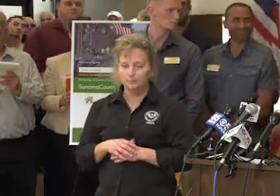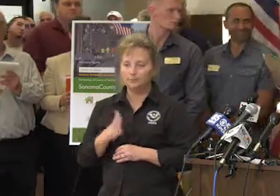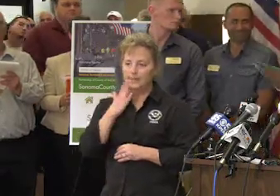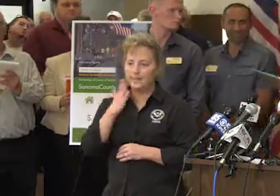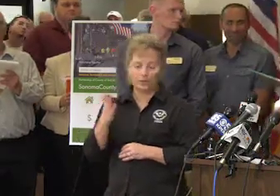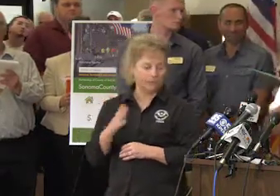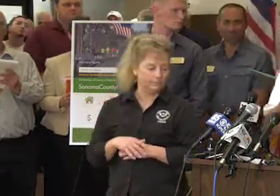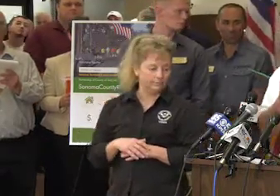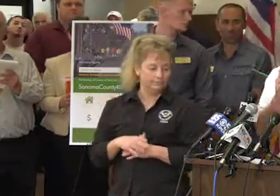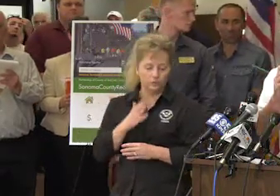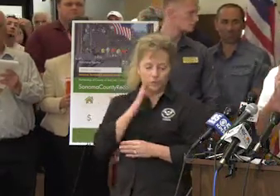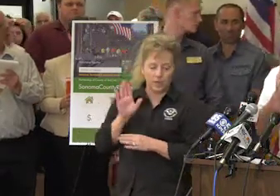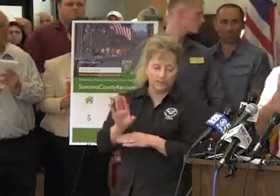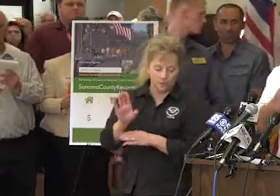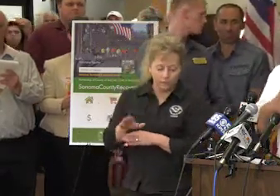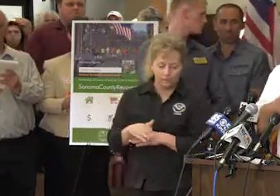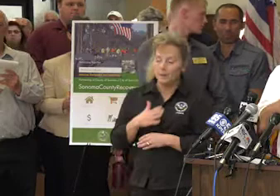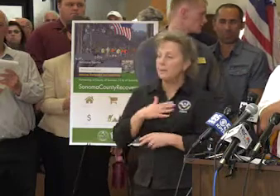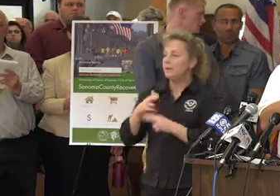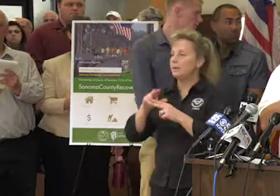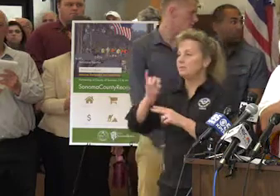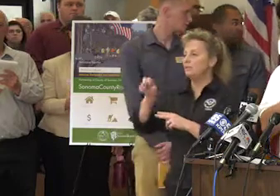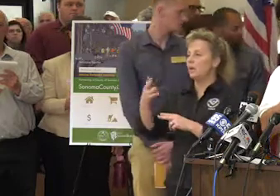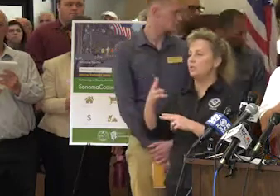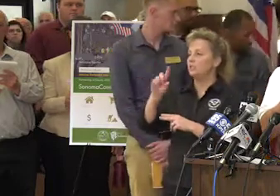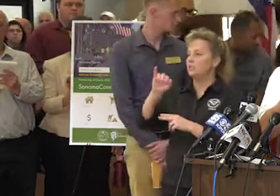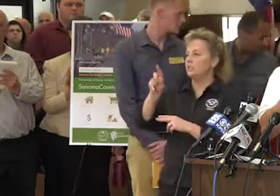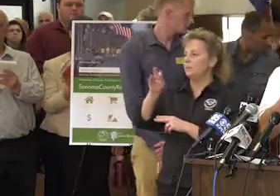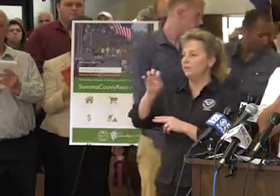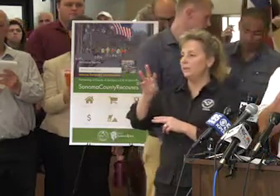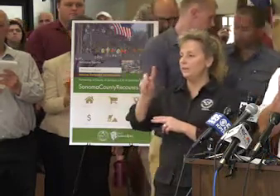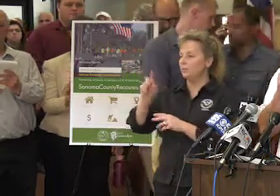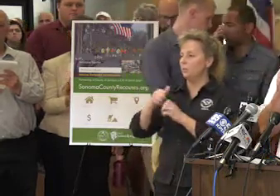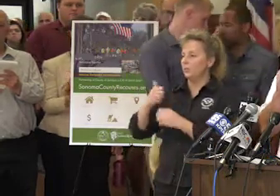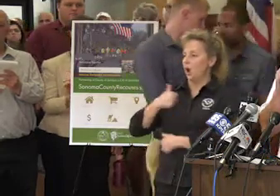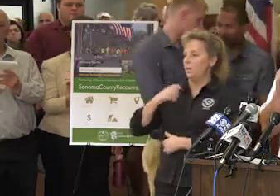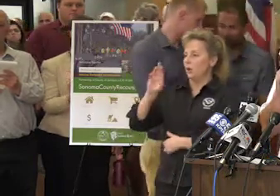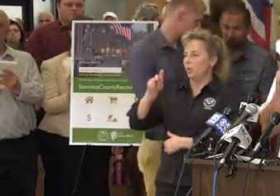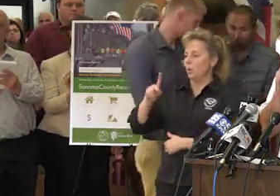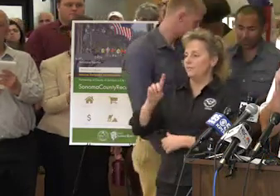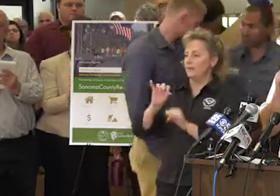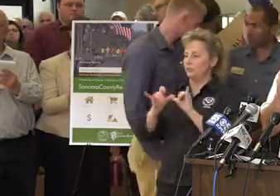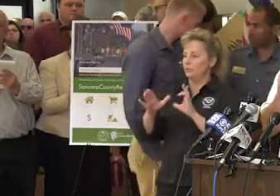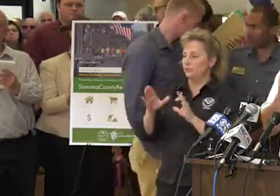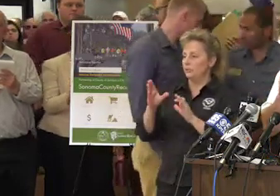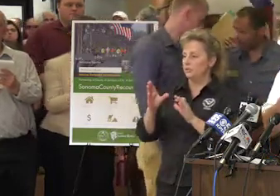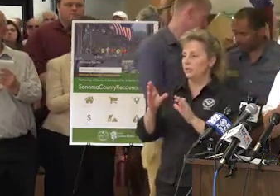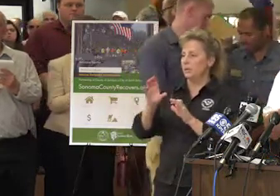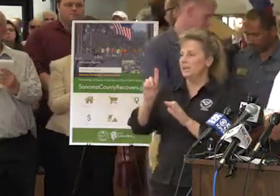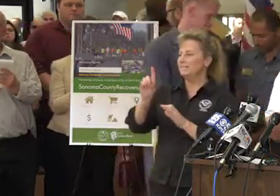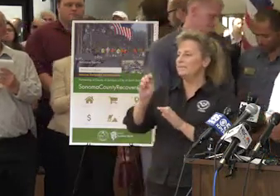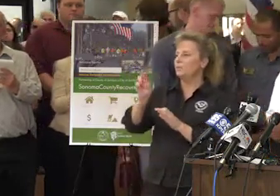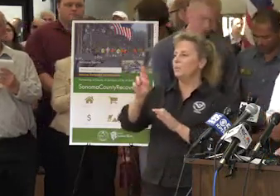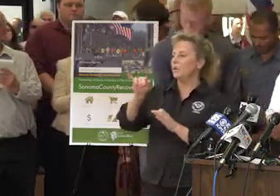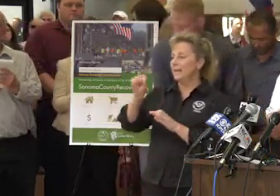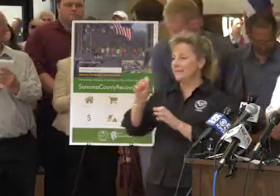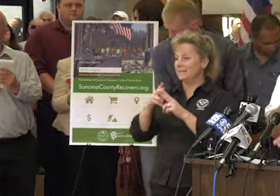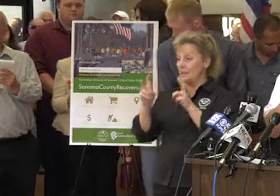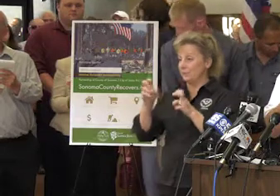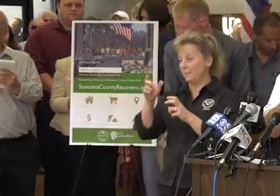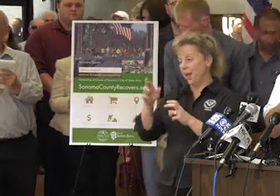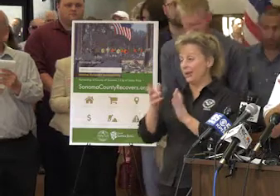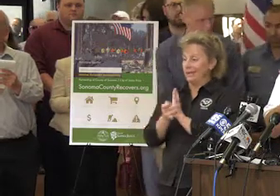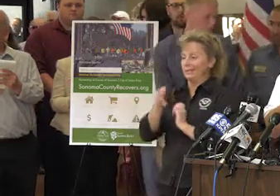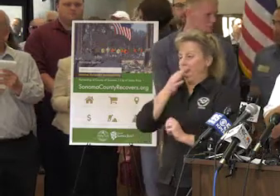Thank you. Good afternoon. My name is Joss Jimmerfield. I'm with the Army Corps of Engineers. I'm a debris subject matter expert. I'd like to touch